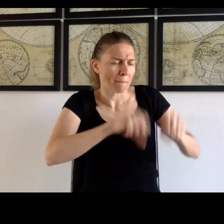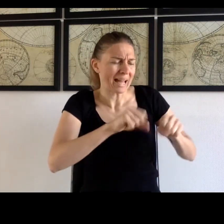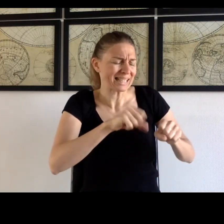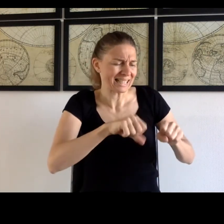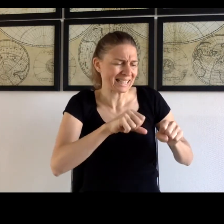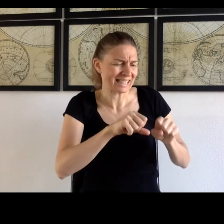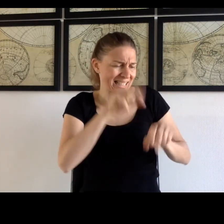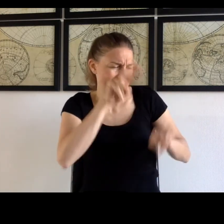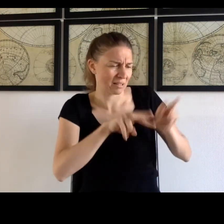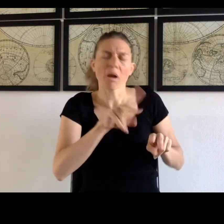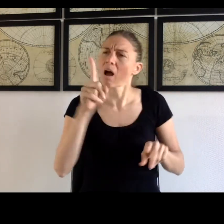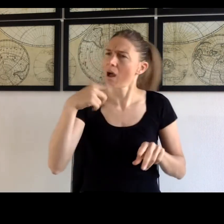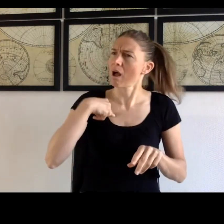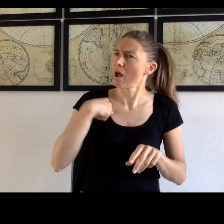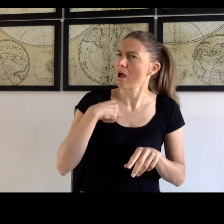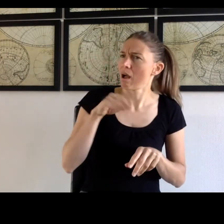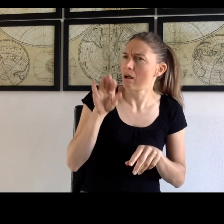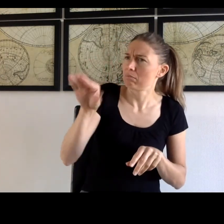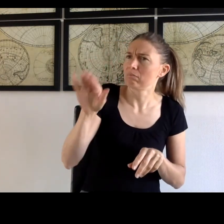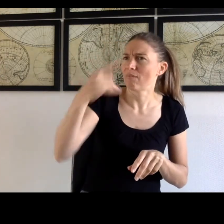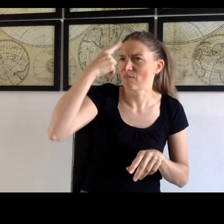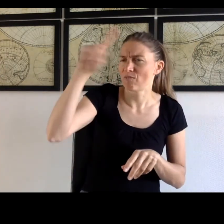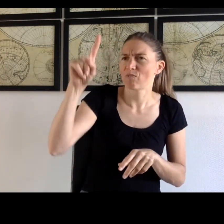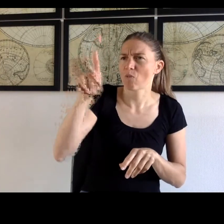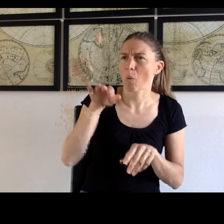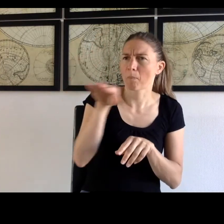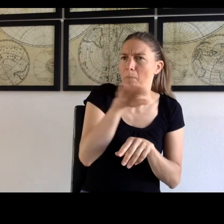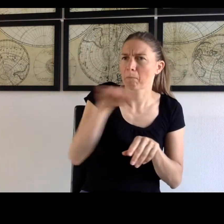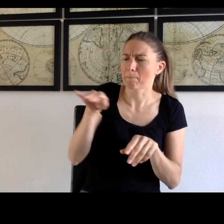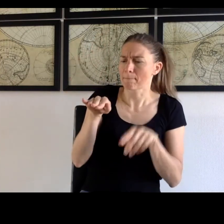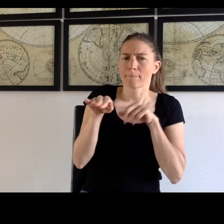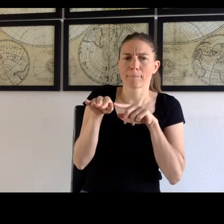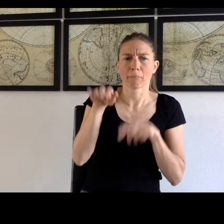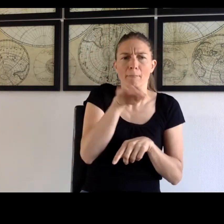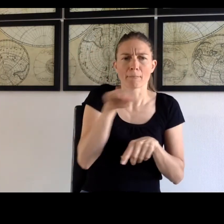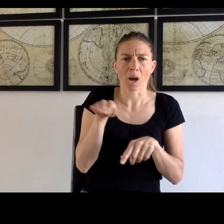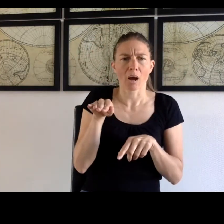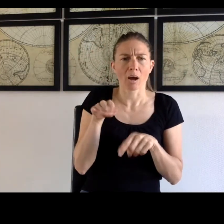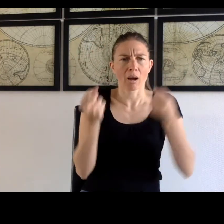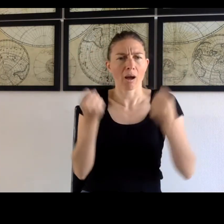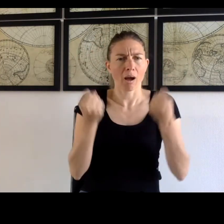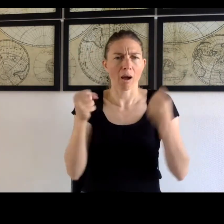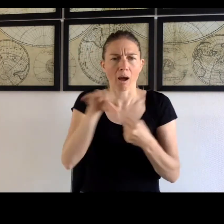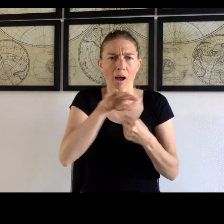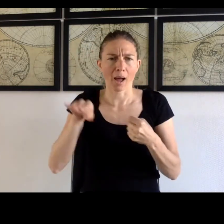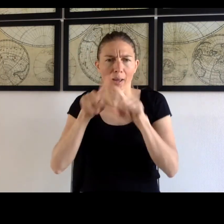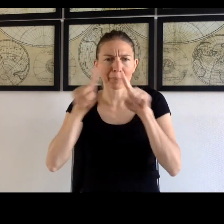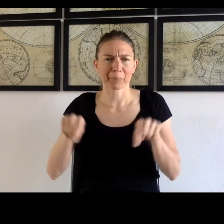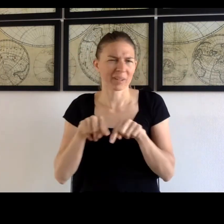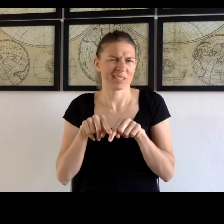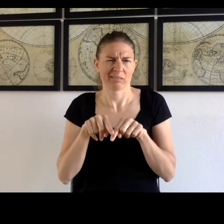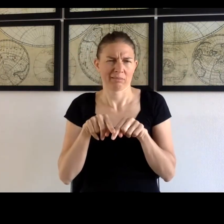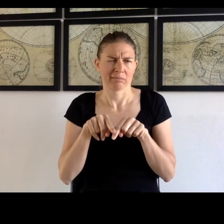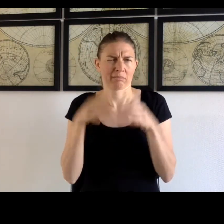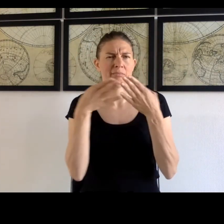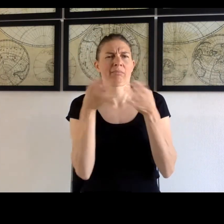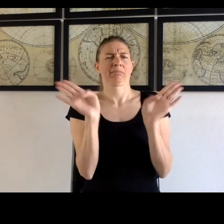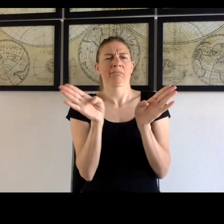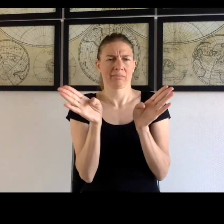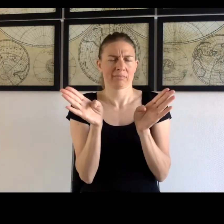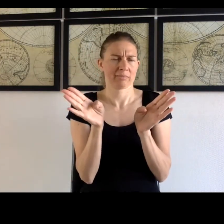person is requesting is a parking permit, for instance. So how do we make sure that we tailor